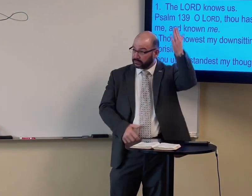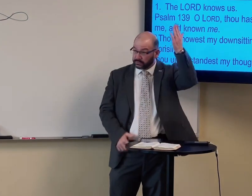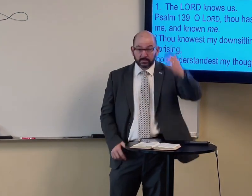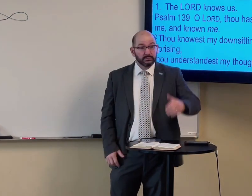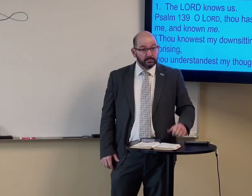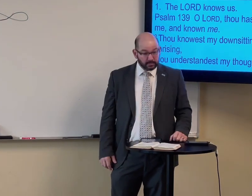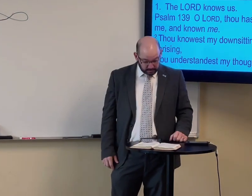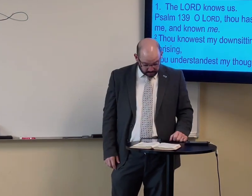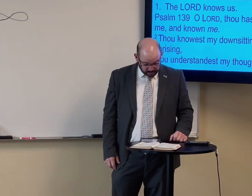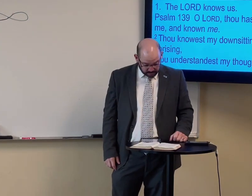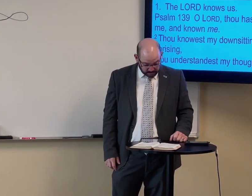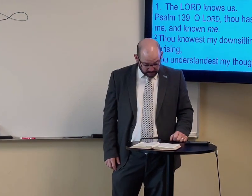God is the most wise.